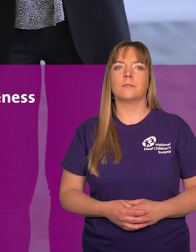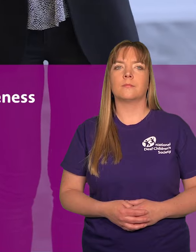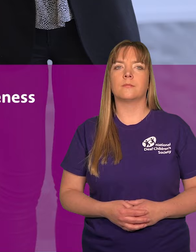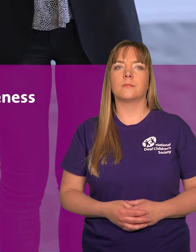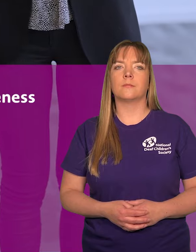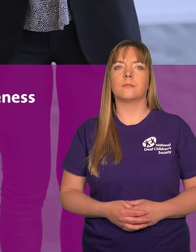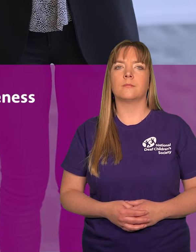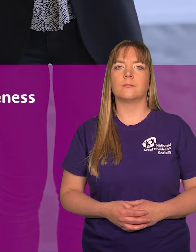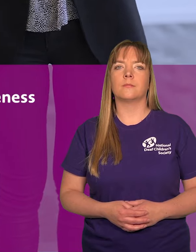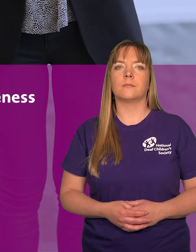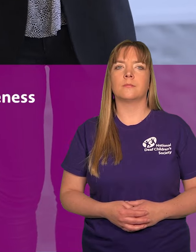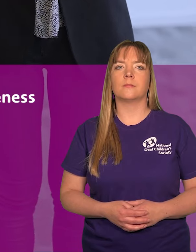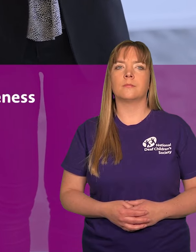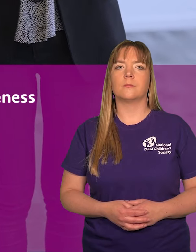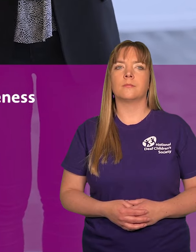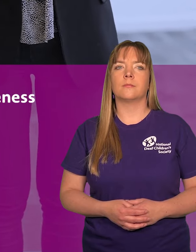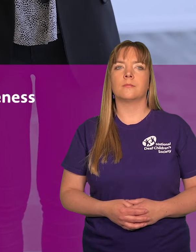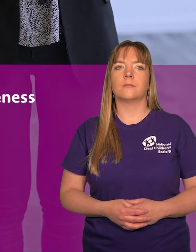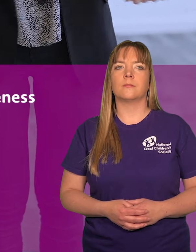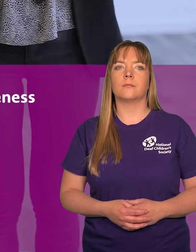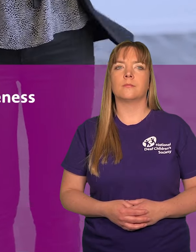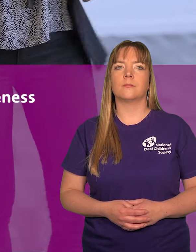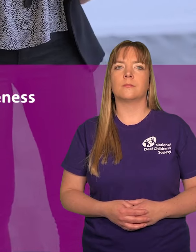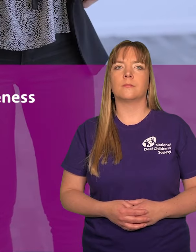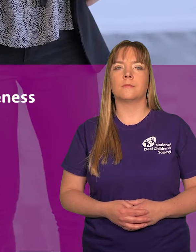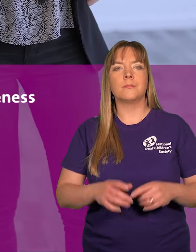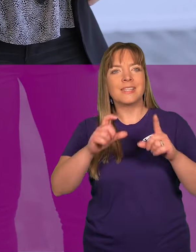My top deaf awareness tip is: